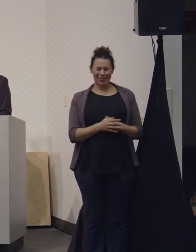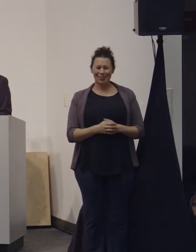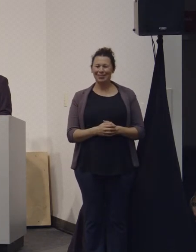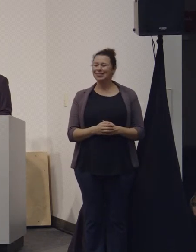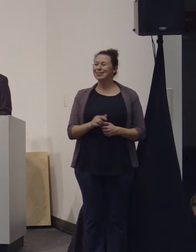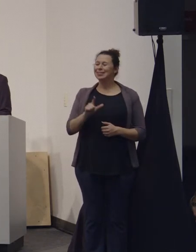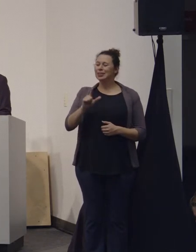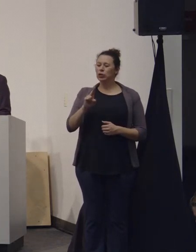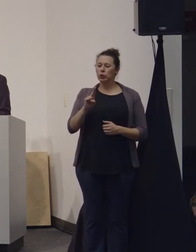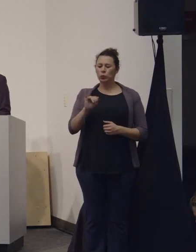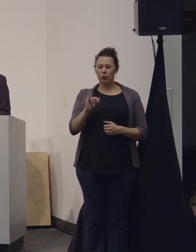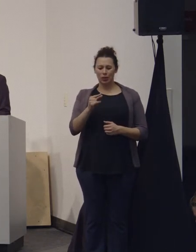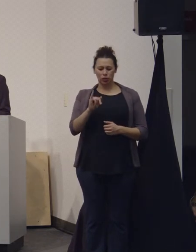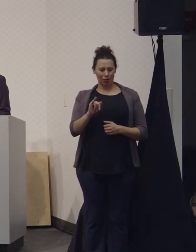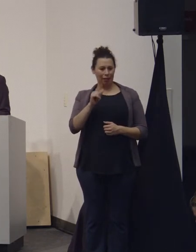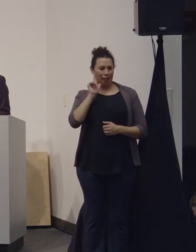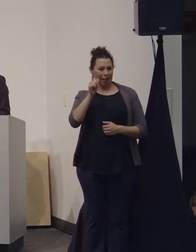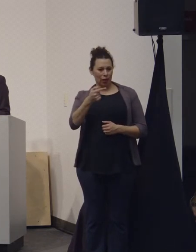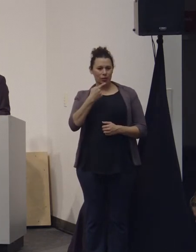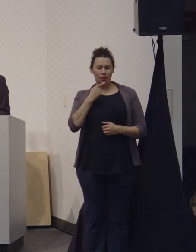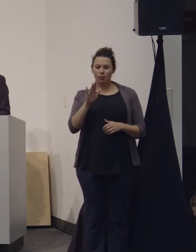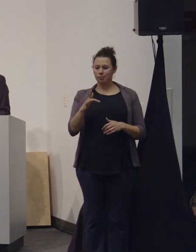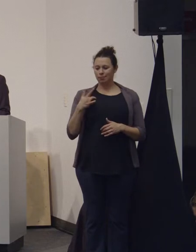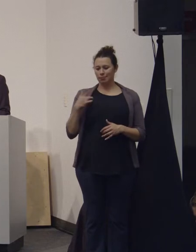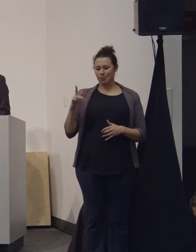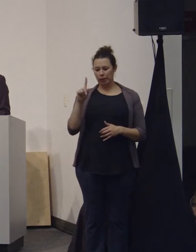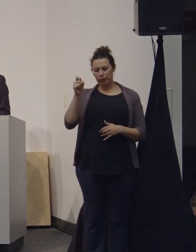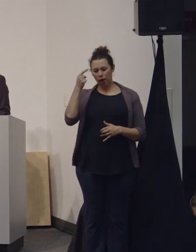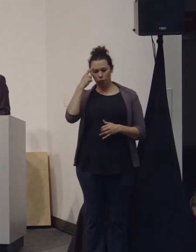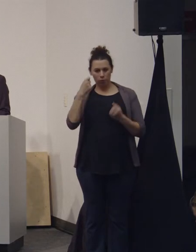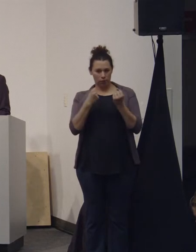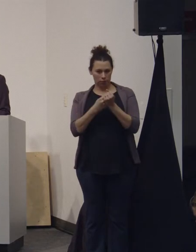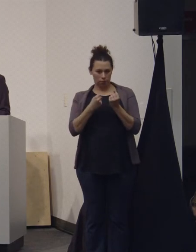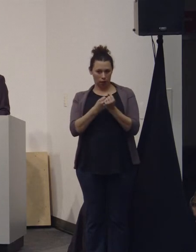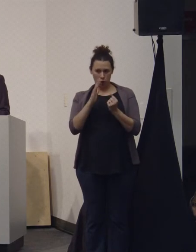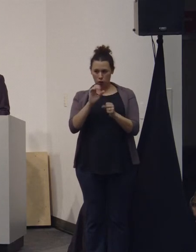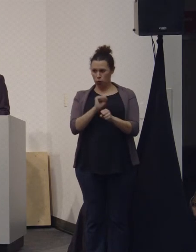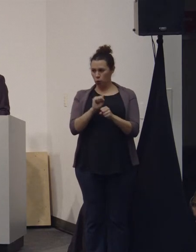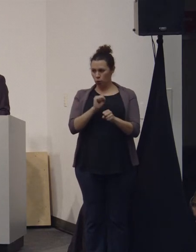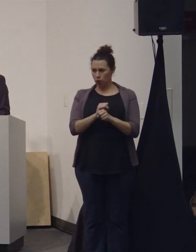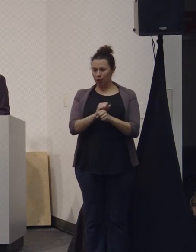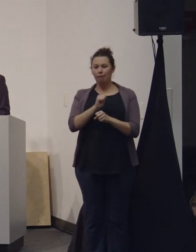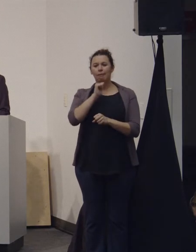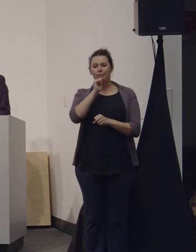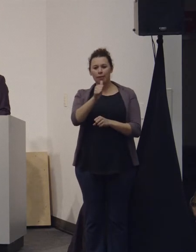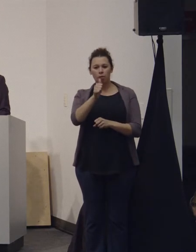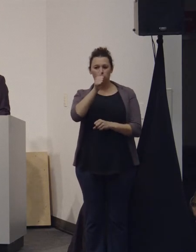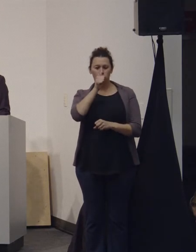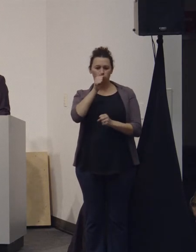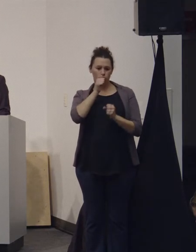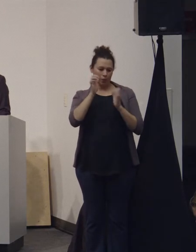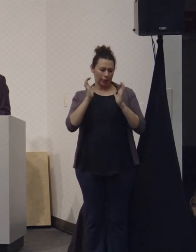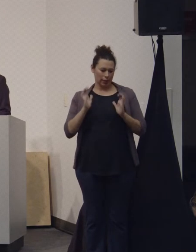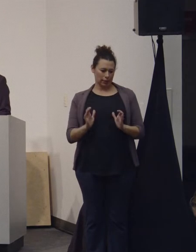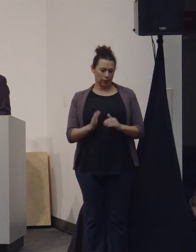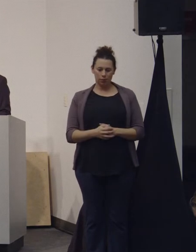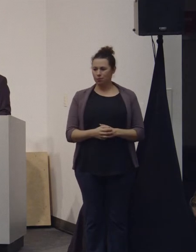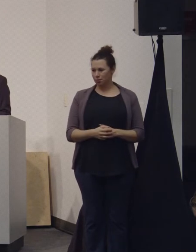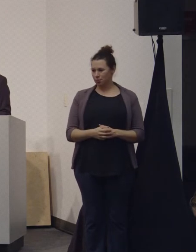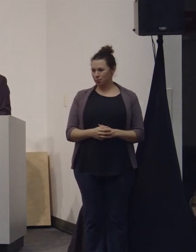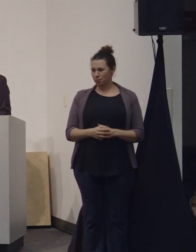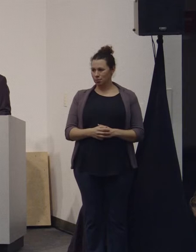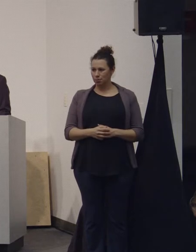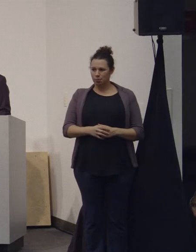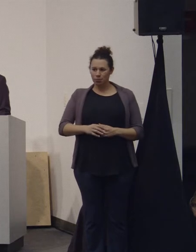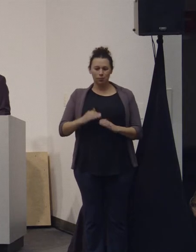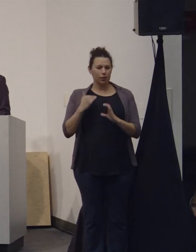Luigi would later share with me that it is usually a government that sponsors his work, not private citizens. We exchanged